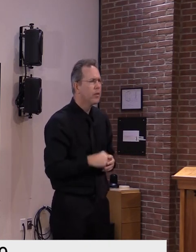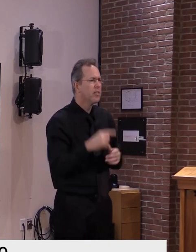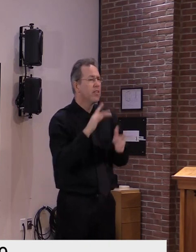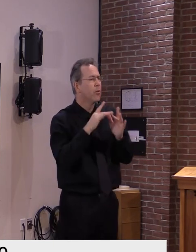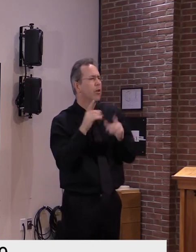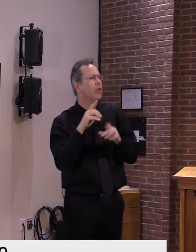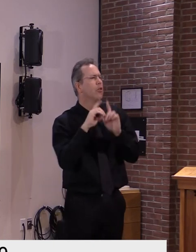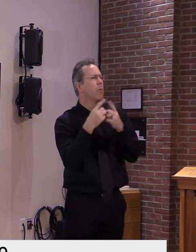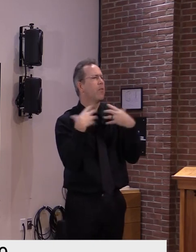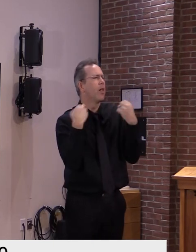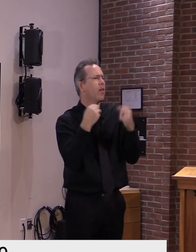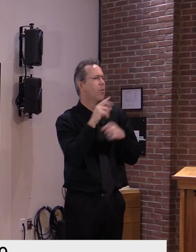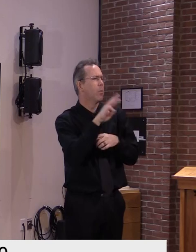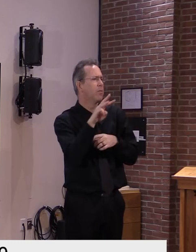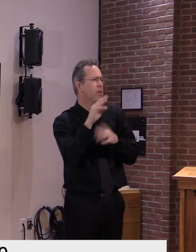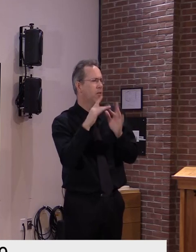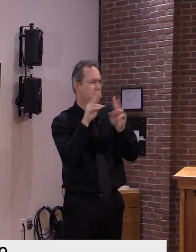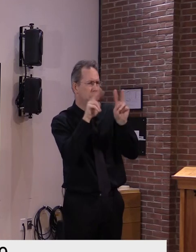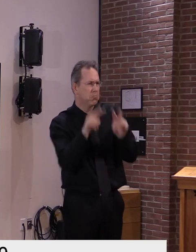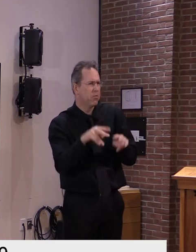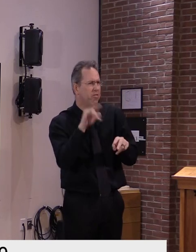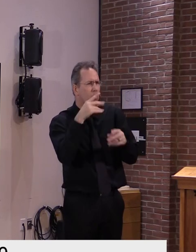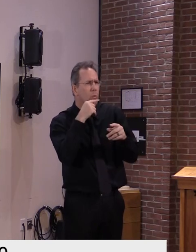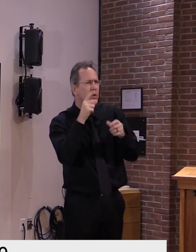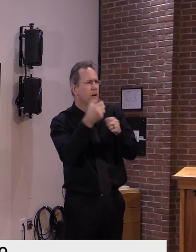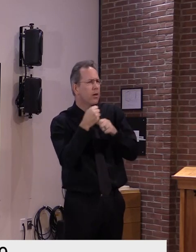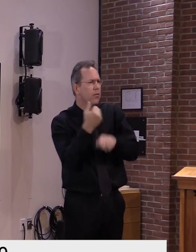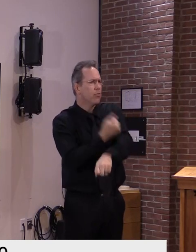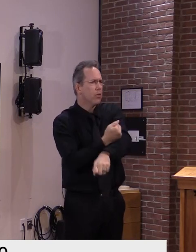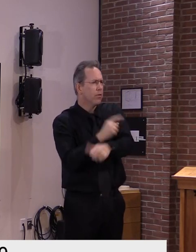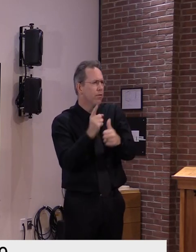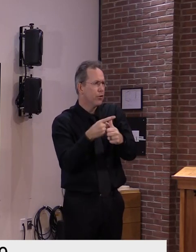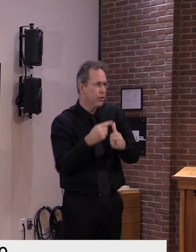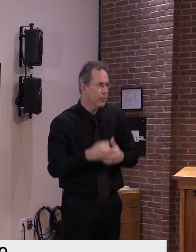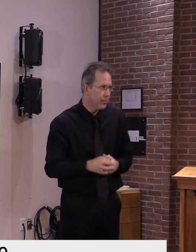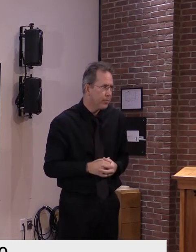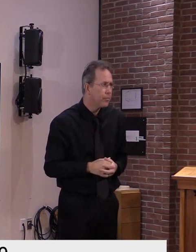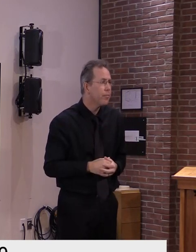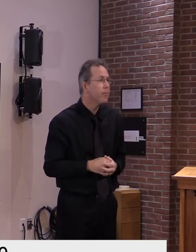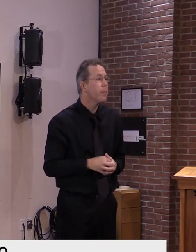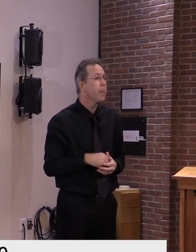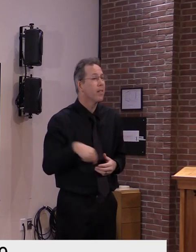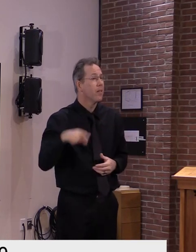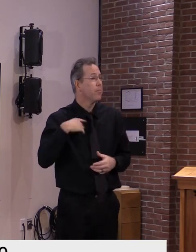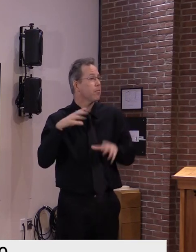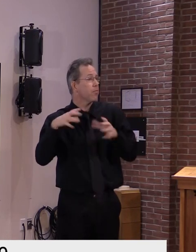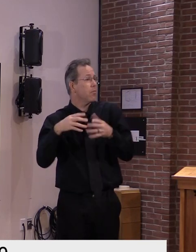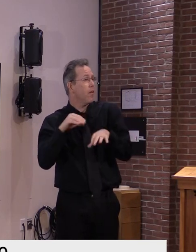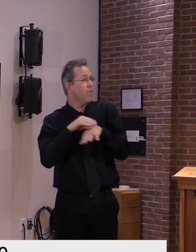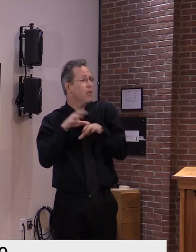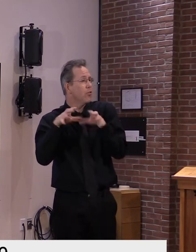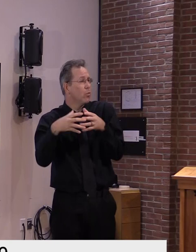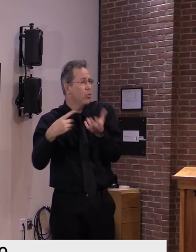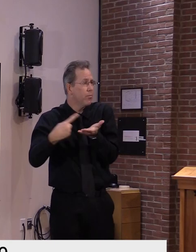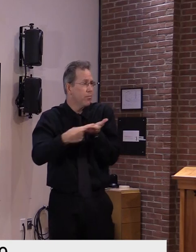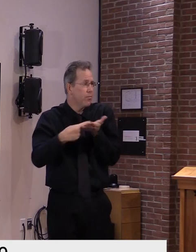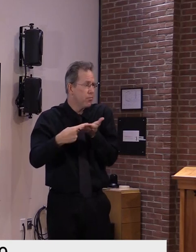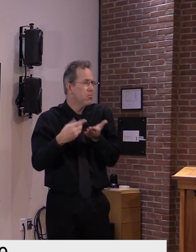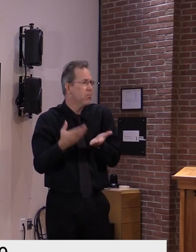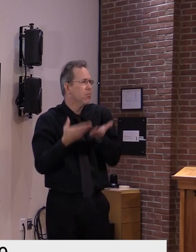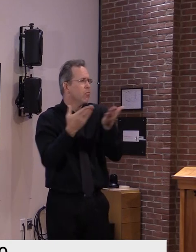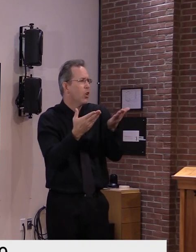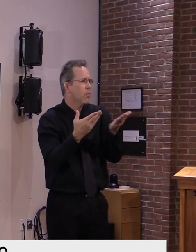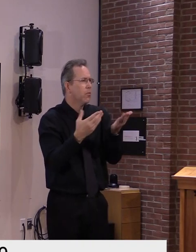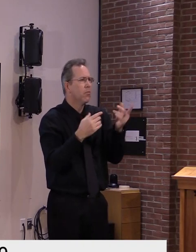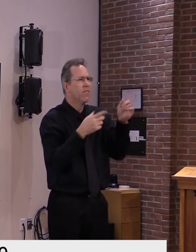ACIP, the advisory committee nationally, will be making recommendations to the CDC for phase 1B soon,